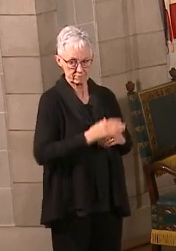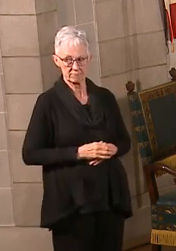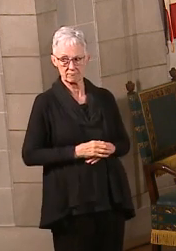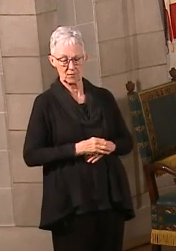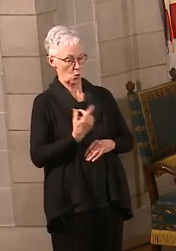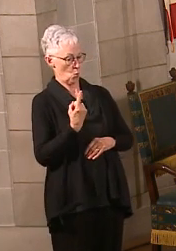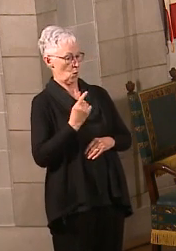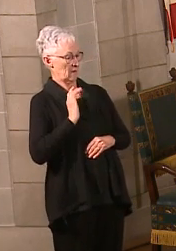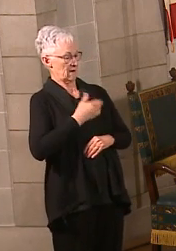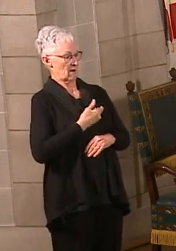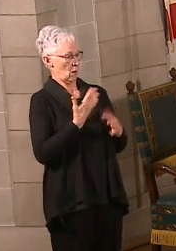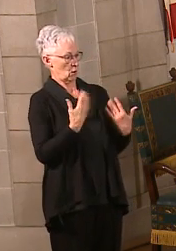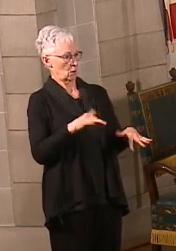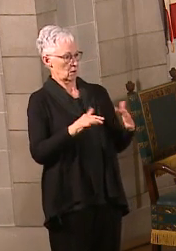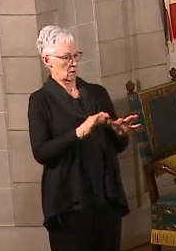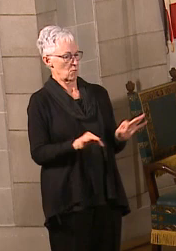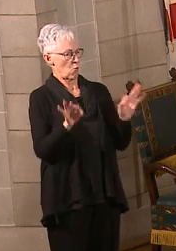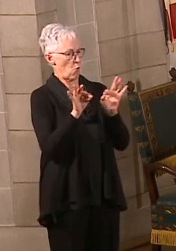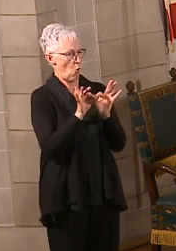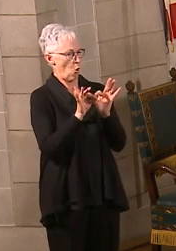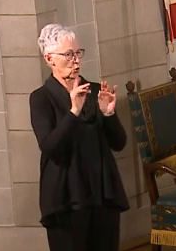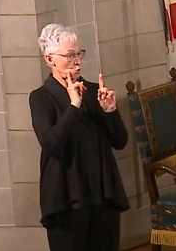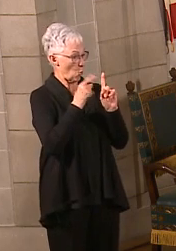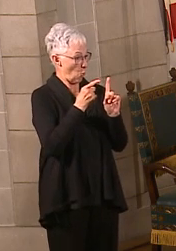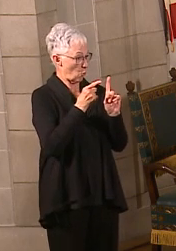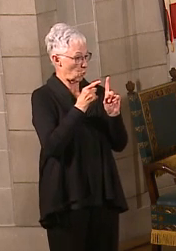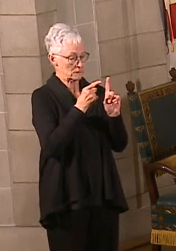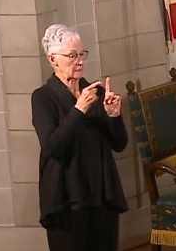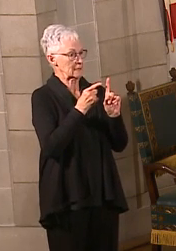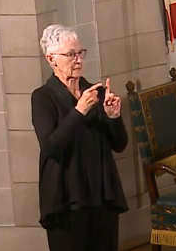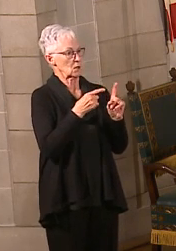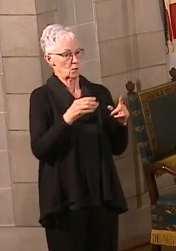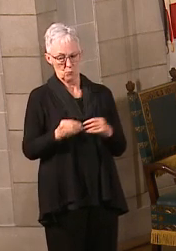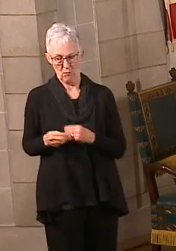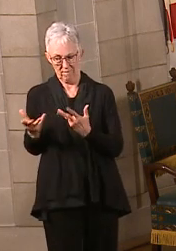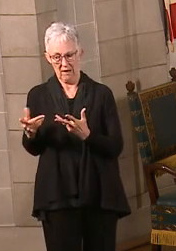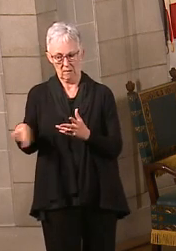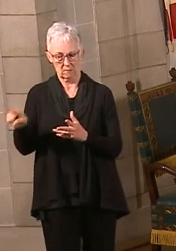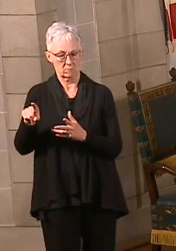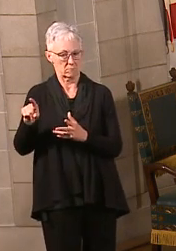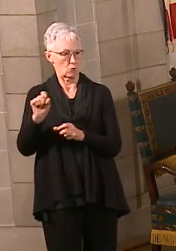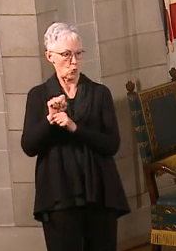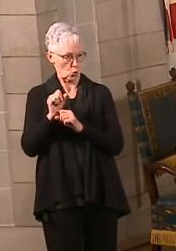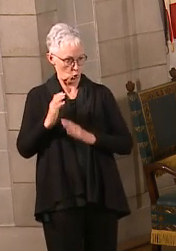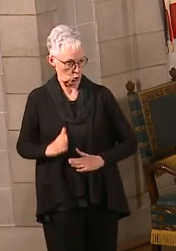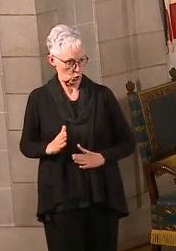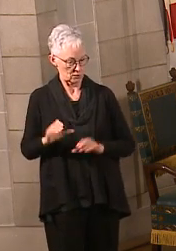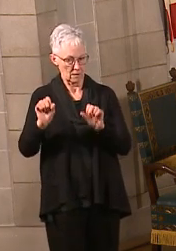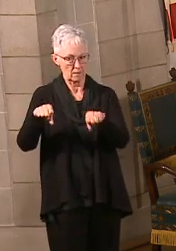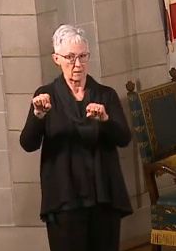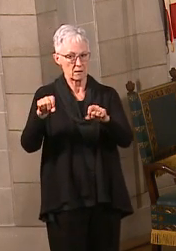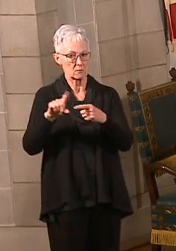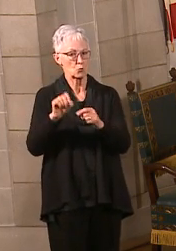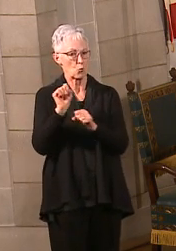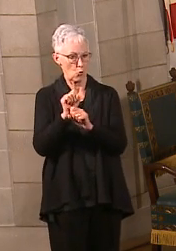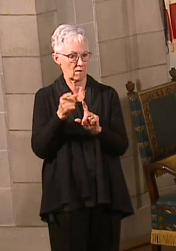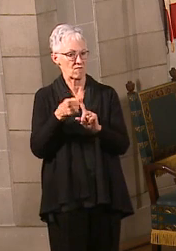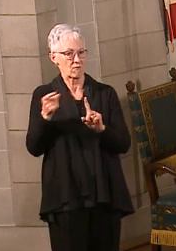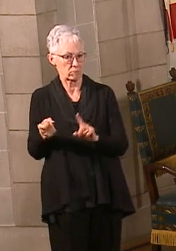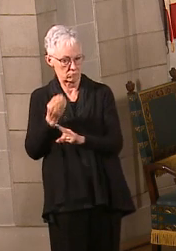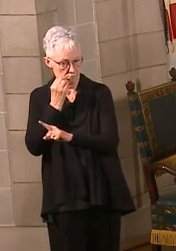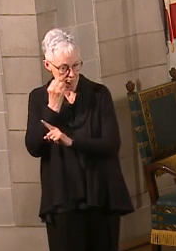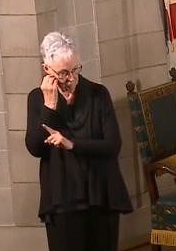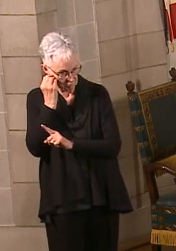been applying telework and work from home and other distributed work styles, so that we